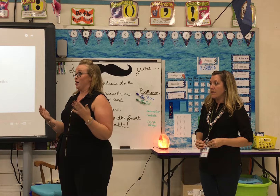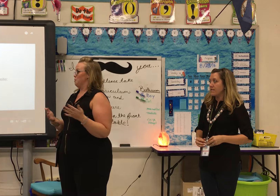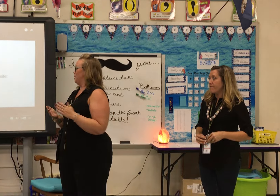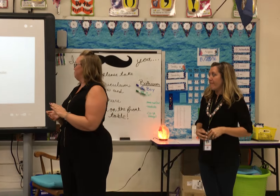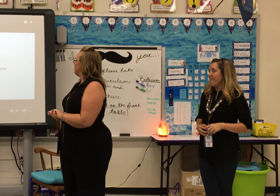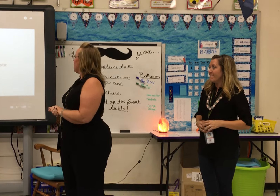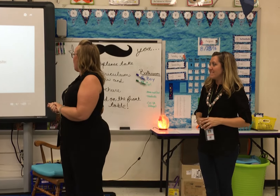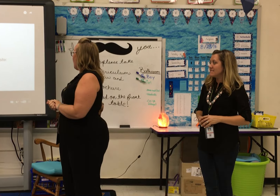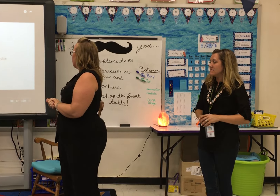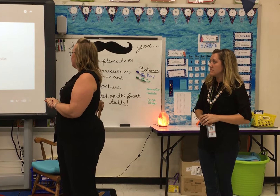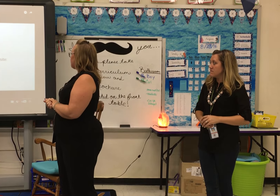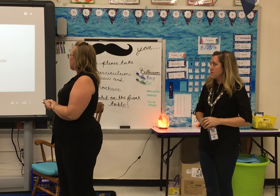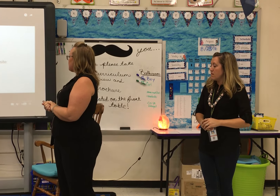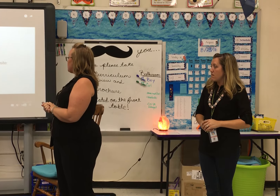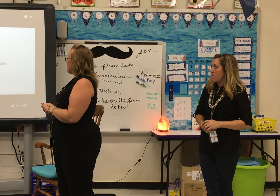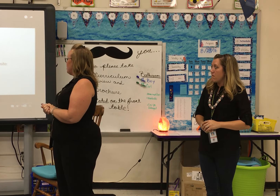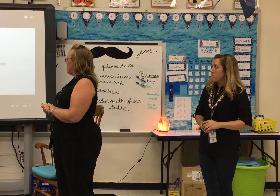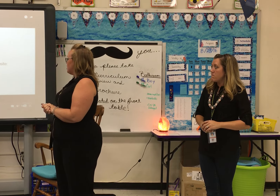as an attendance event.